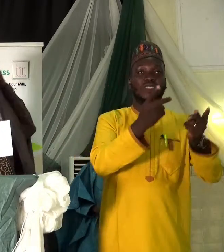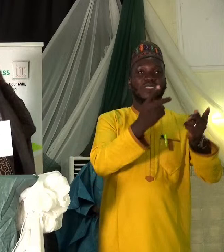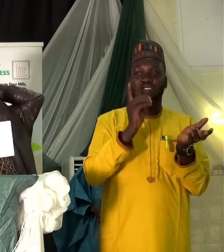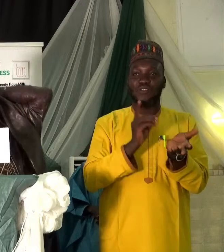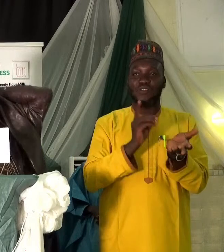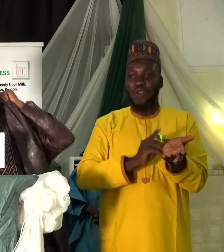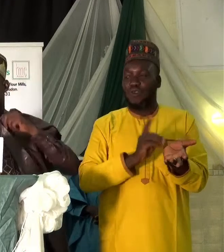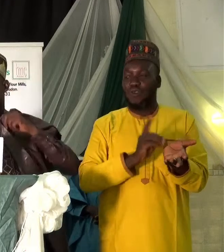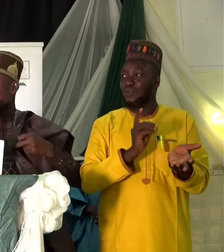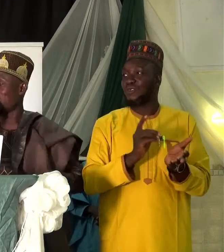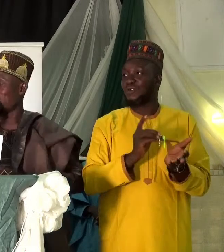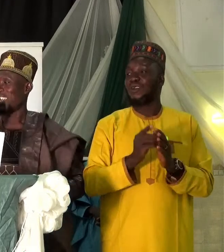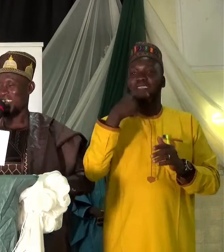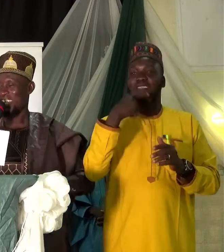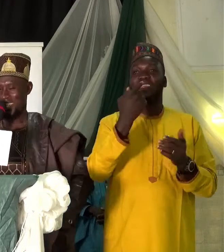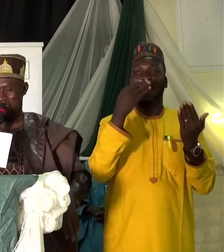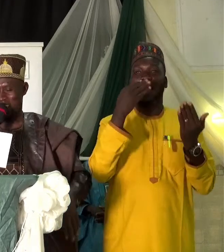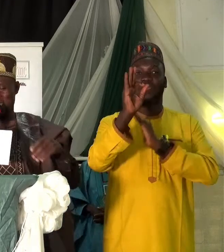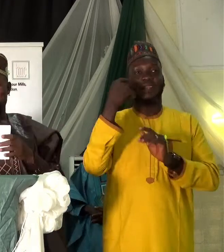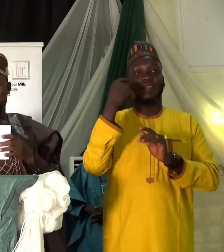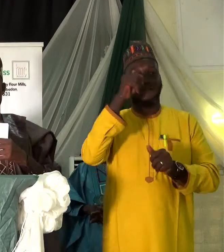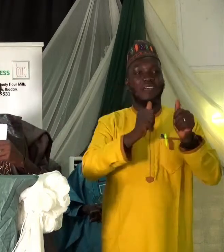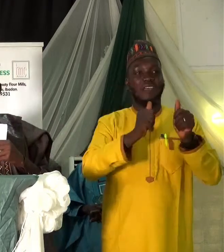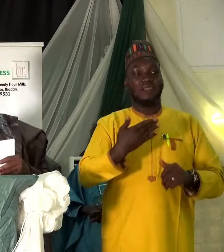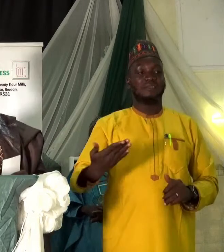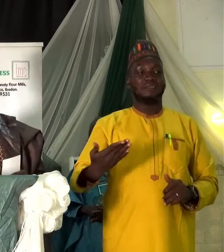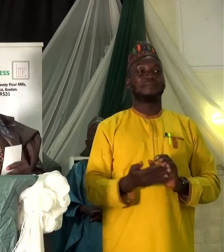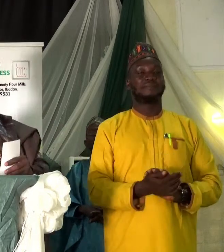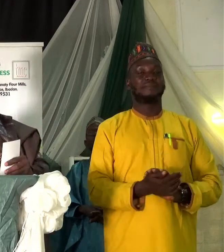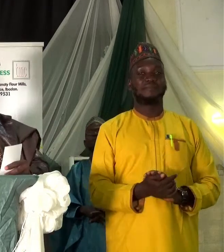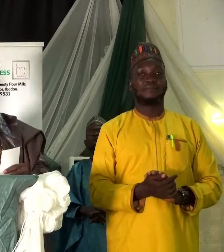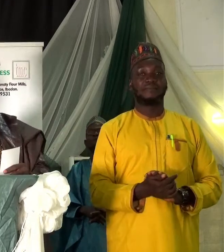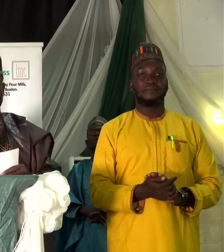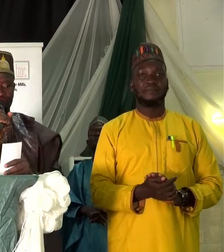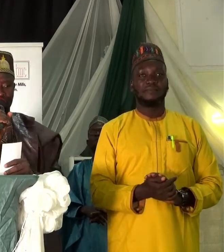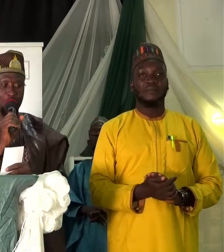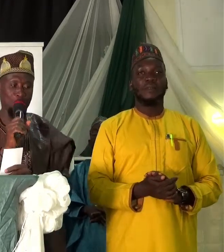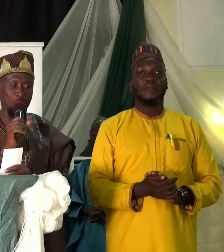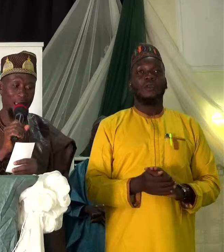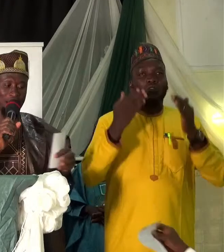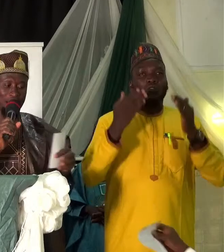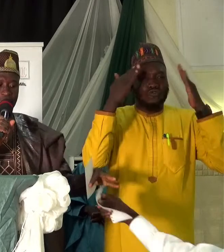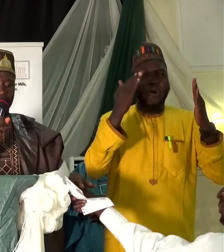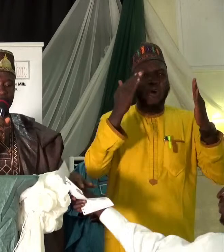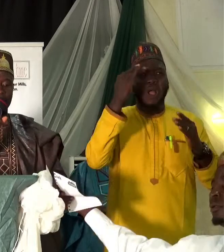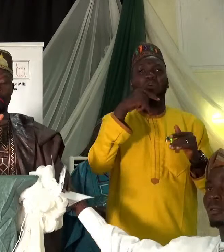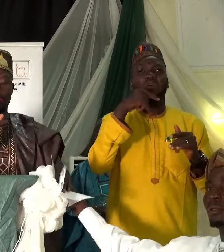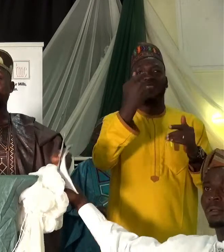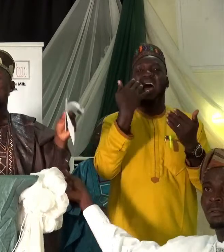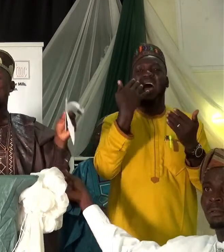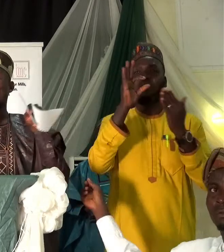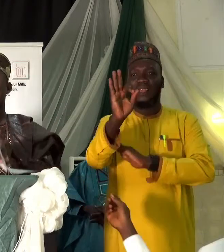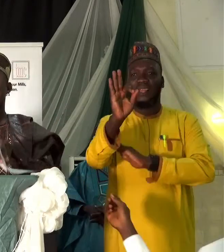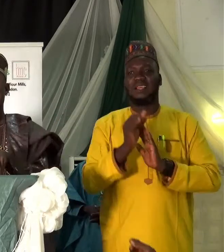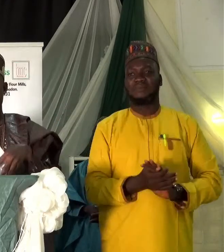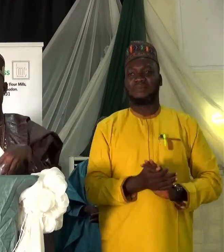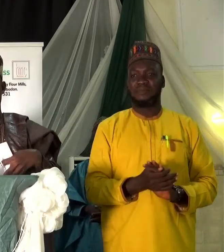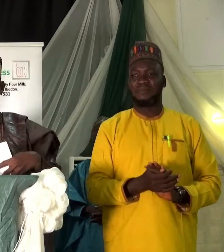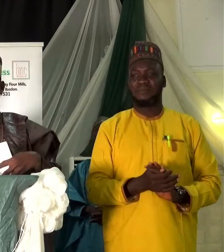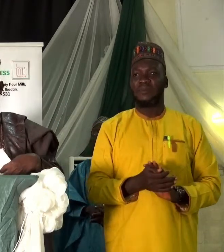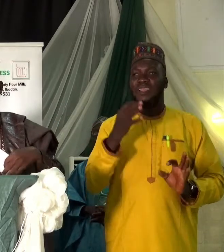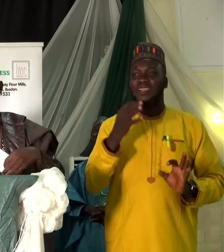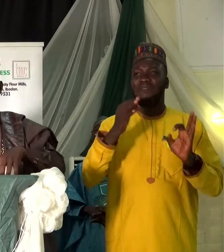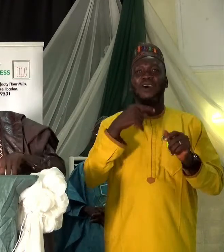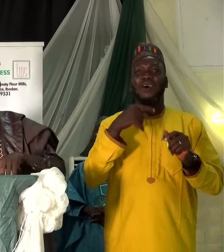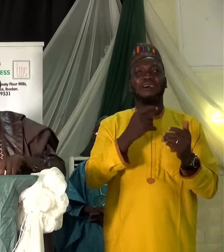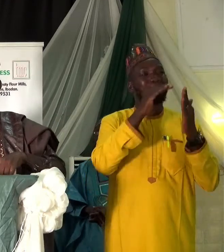elam alhamdulillah rabbil alamin eni kini di ti a fin dupe bo si e je ke ta ba la fe ka ni e